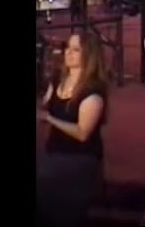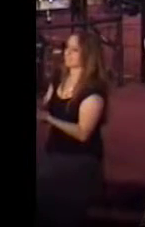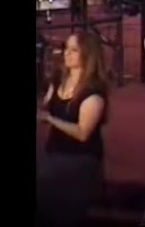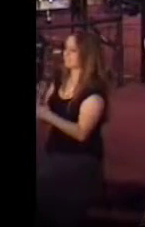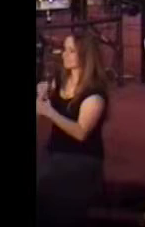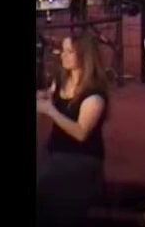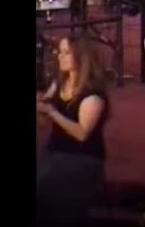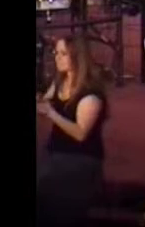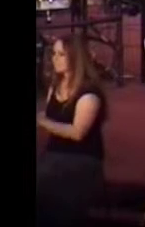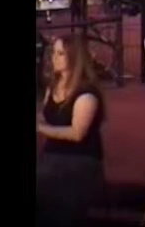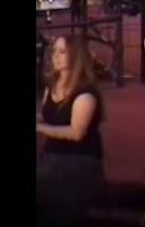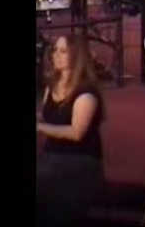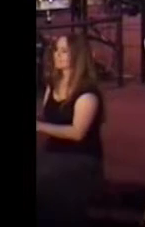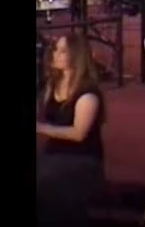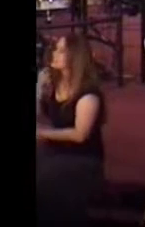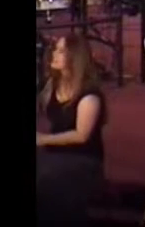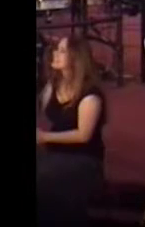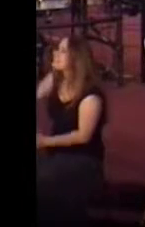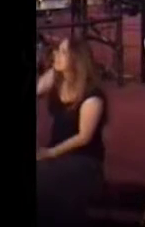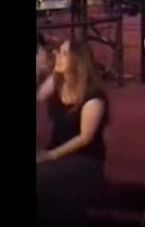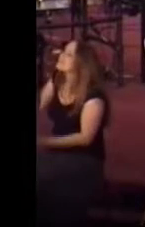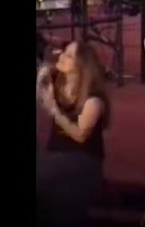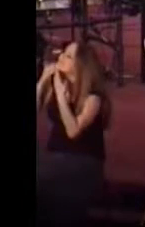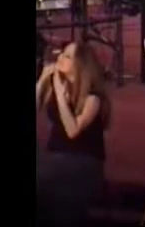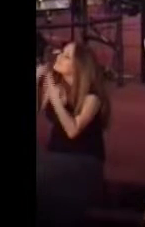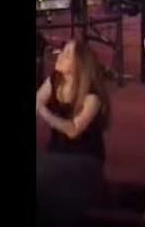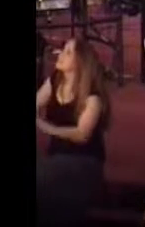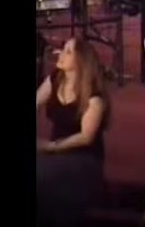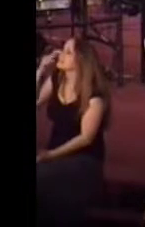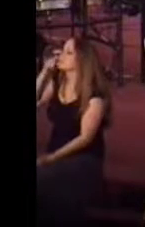of that. And he says, God, thank you for hearing me.